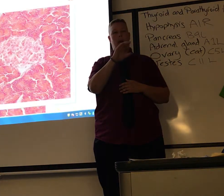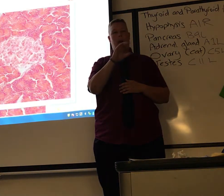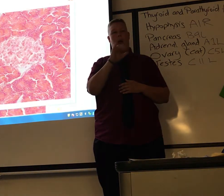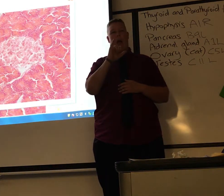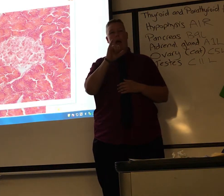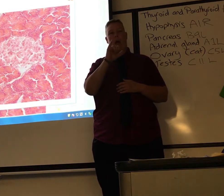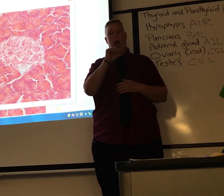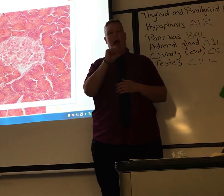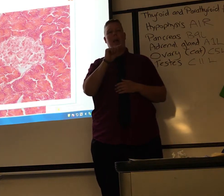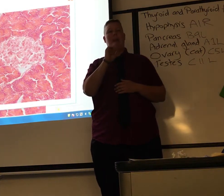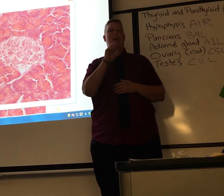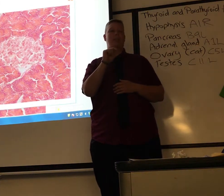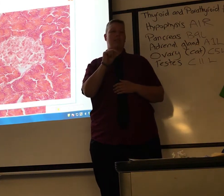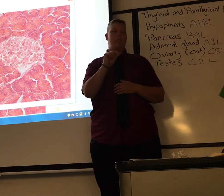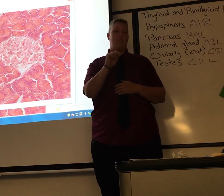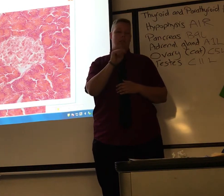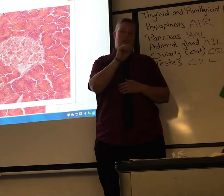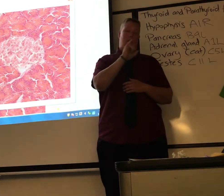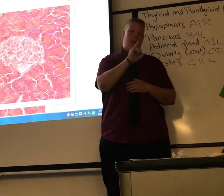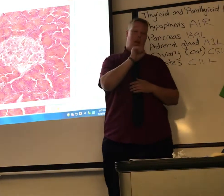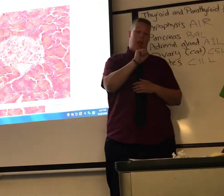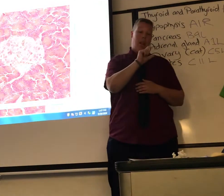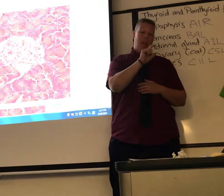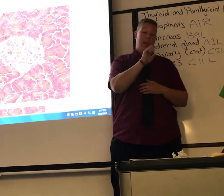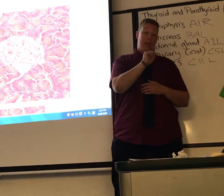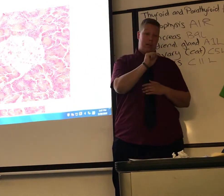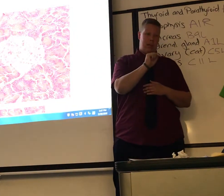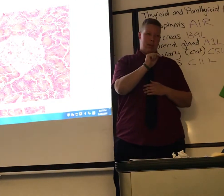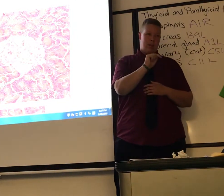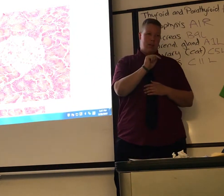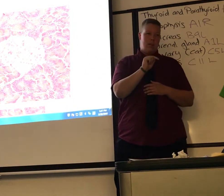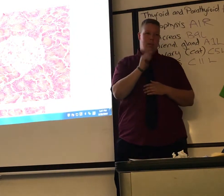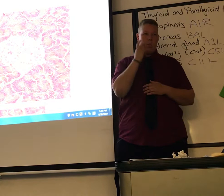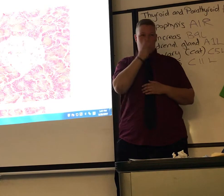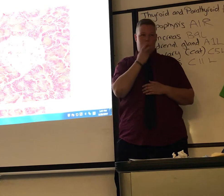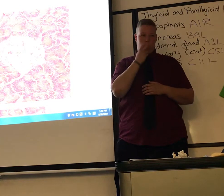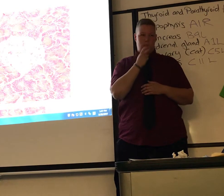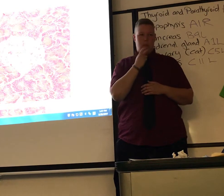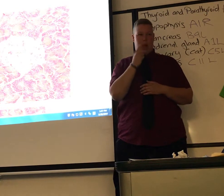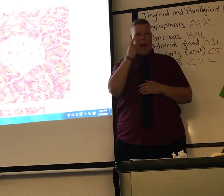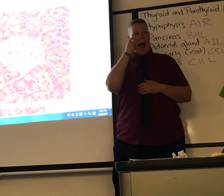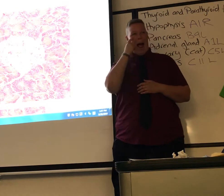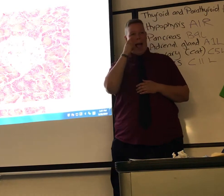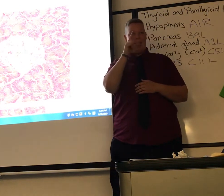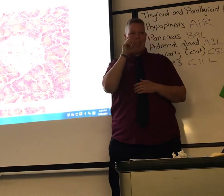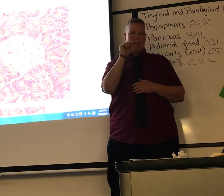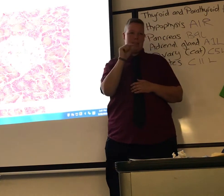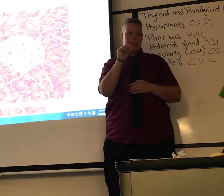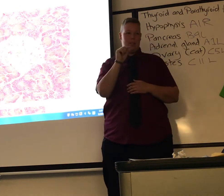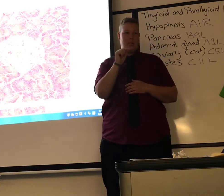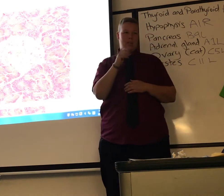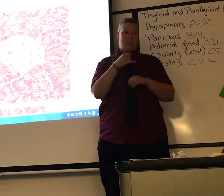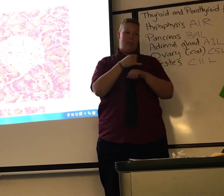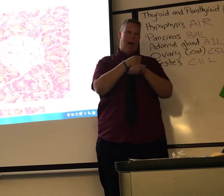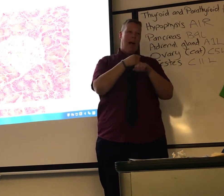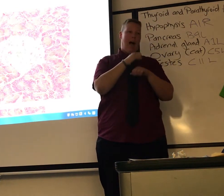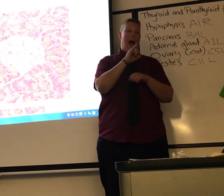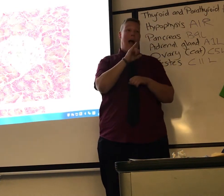I-S-L-E-T. So commonly mispronounced islet, right? How do you say island? Do you say island? Do you say island?